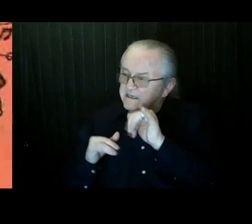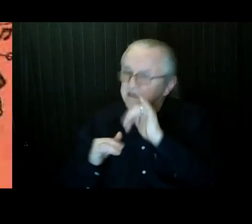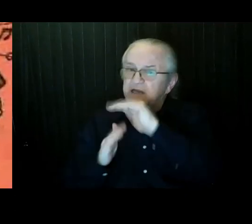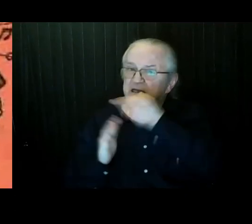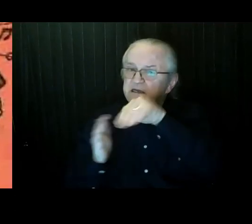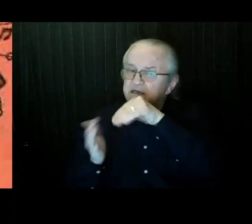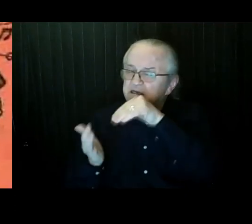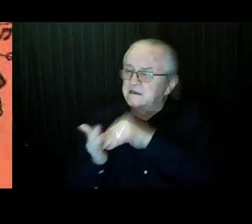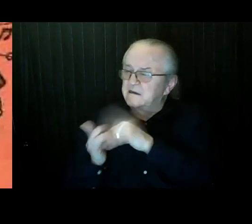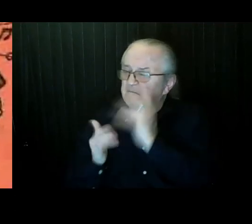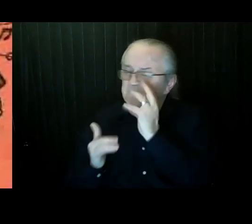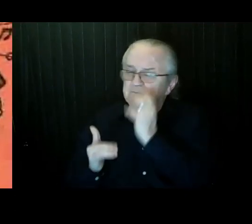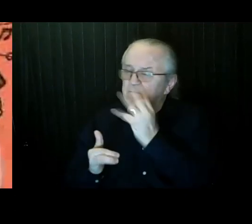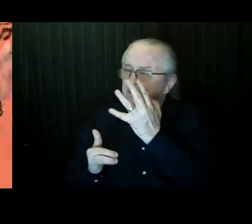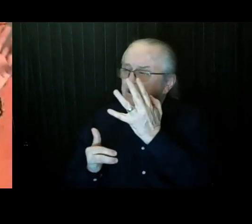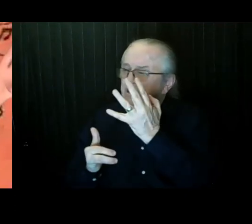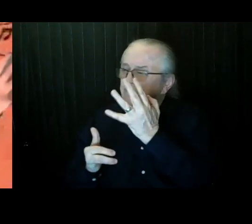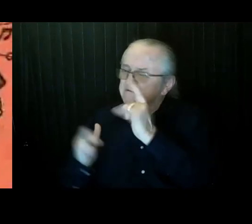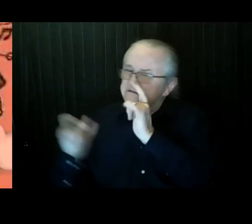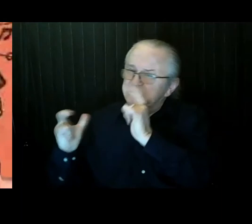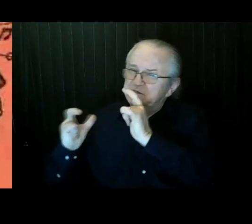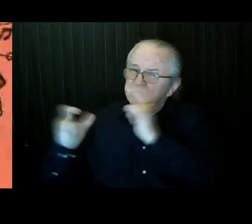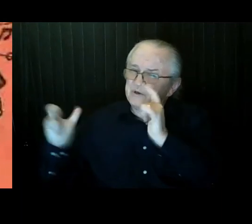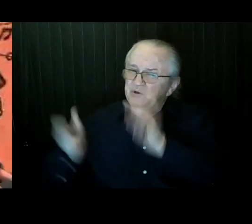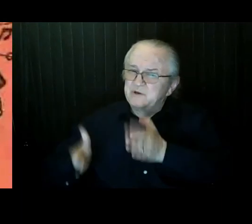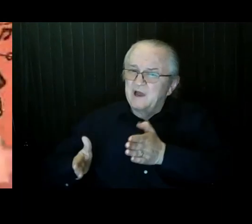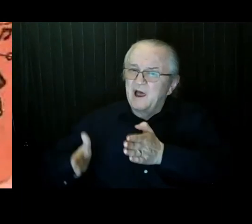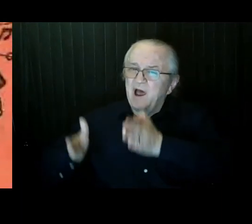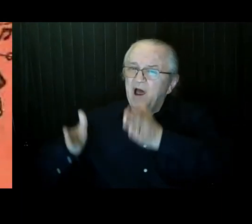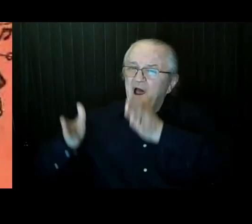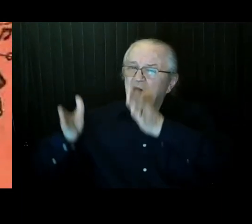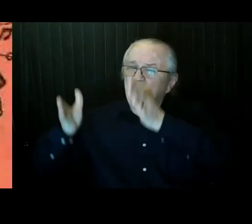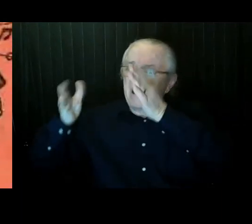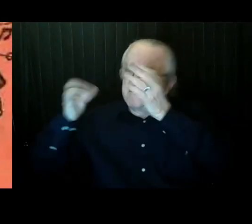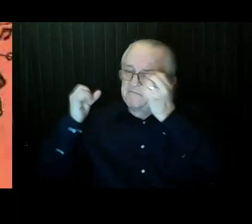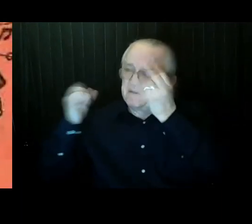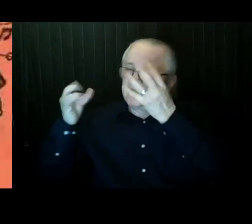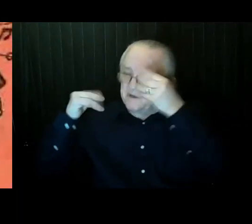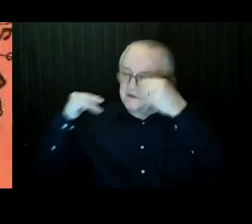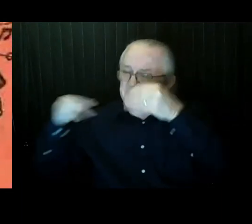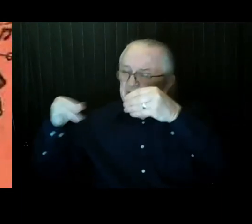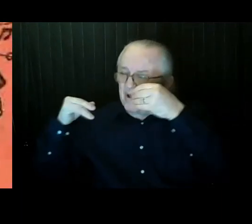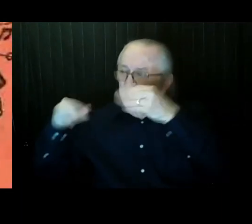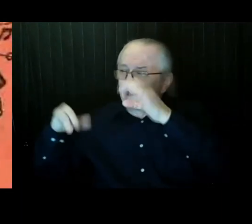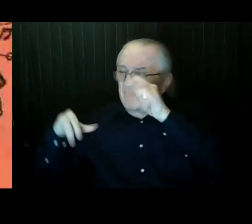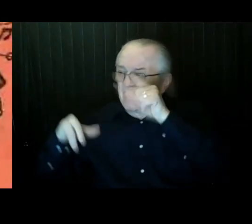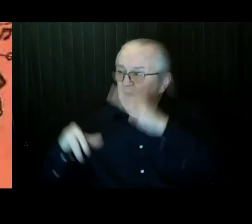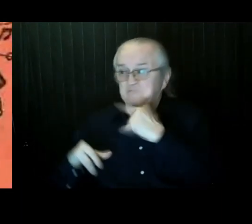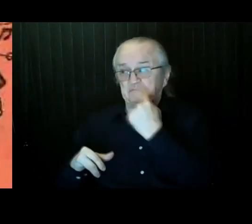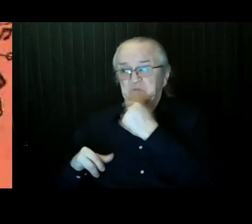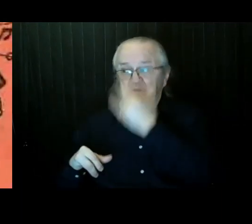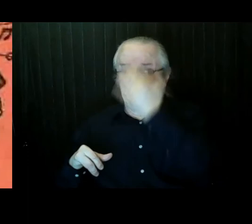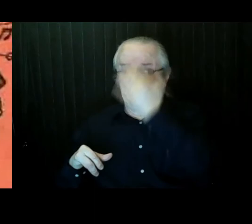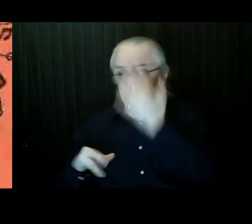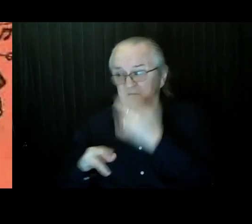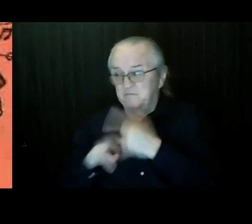It's beautiful. And it's a huge tower. Got all sorts of short stores, shops. It's got some clubs. Who knows what they might have, but you're definitely